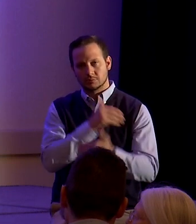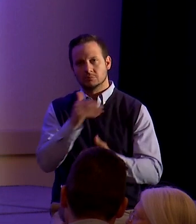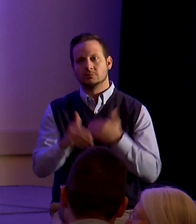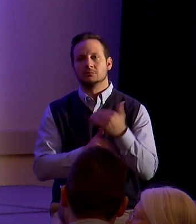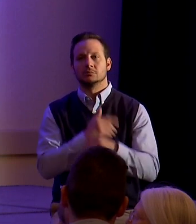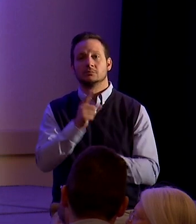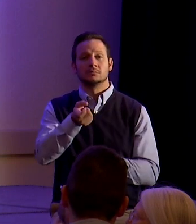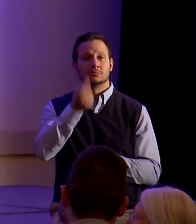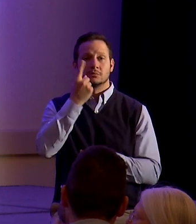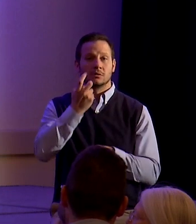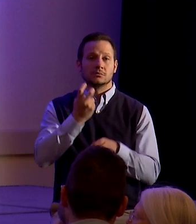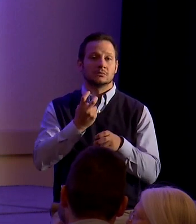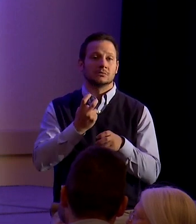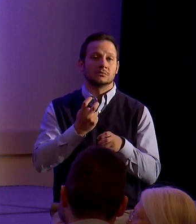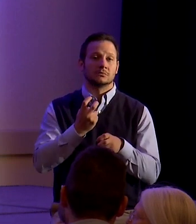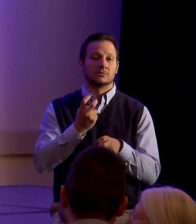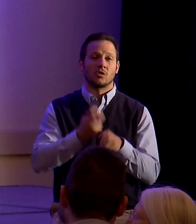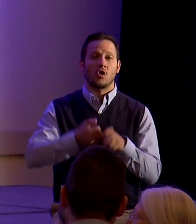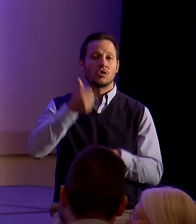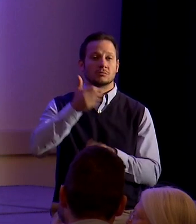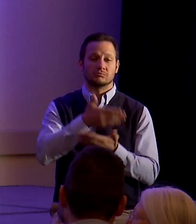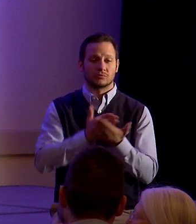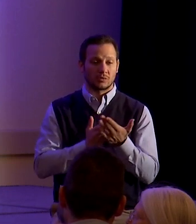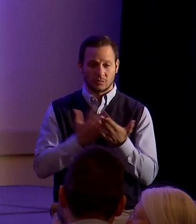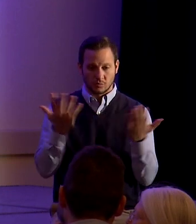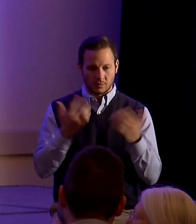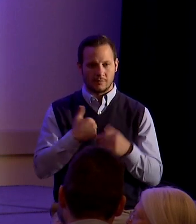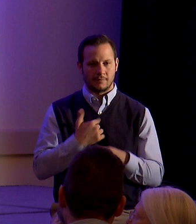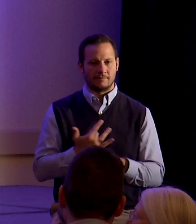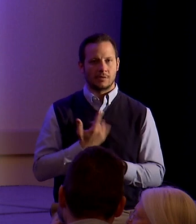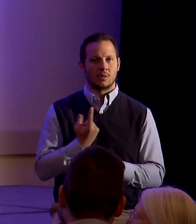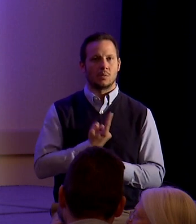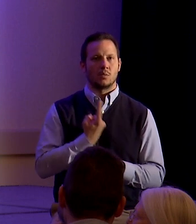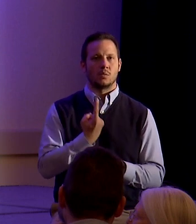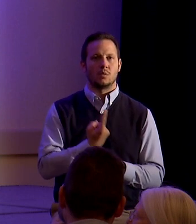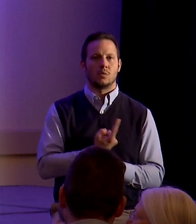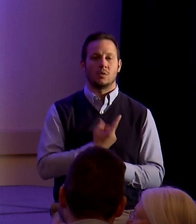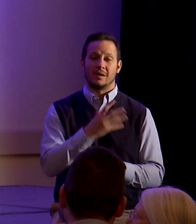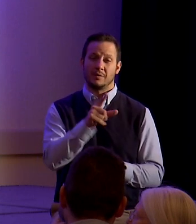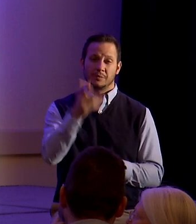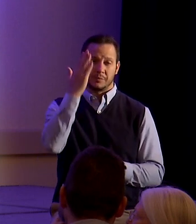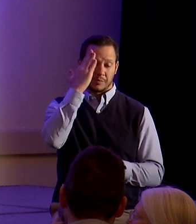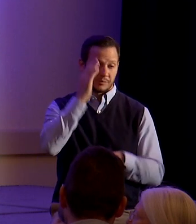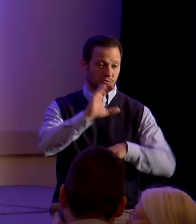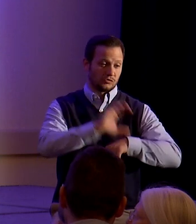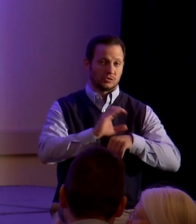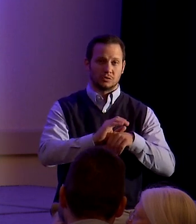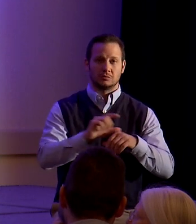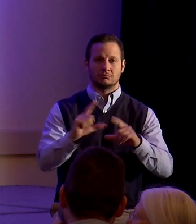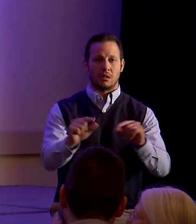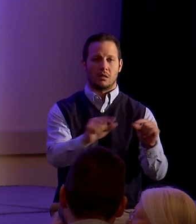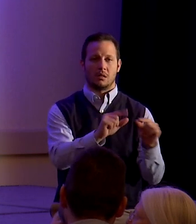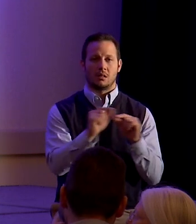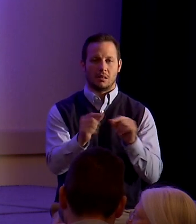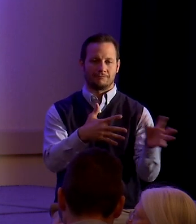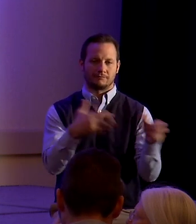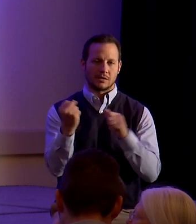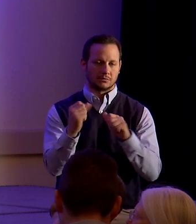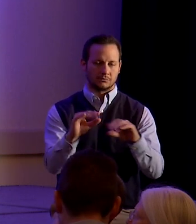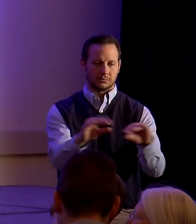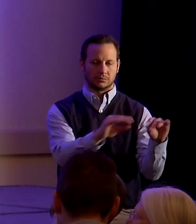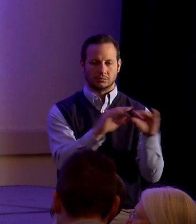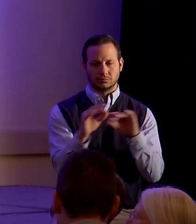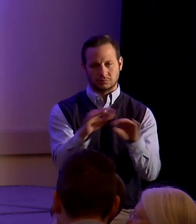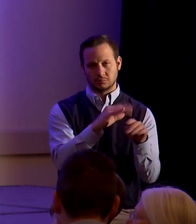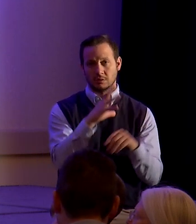The hardest part was realizing how alone I was, because word travels fast in your church. And when you're having